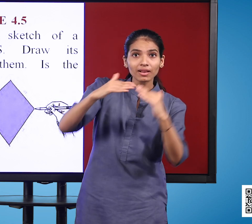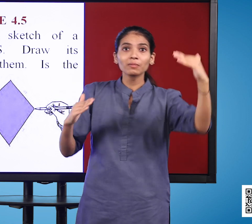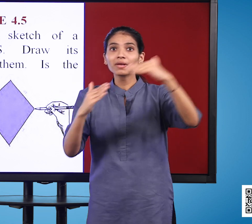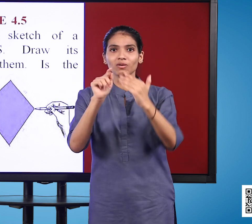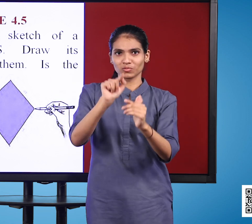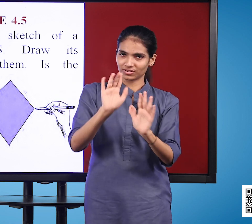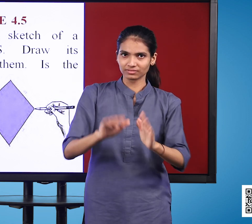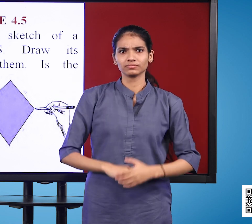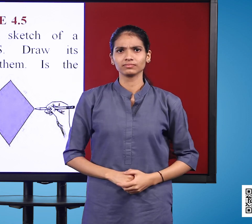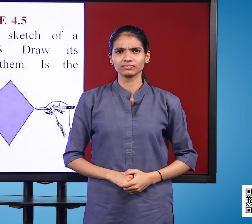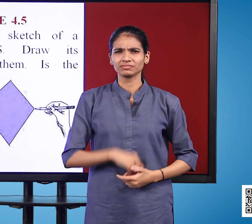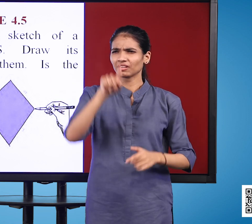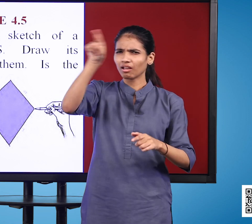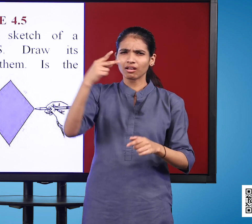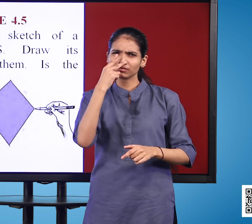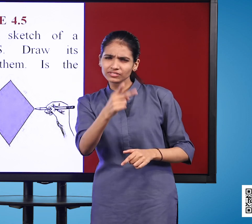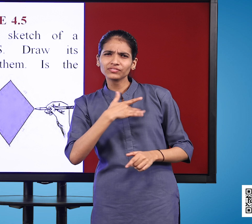exterior of the quadrilateral?